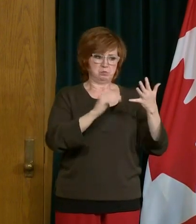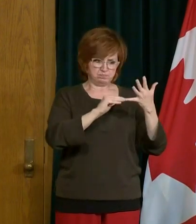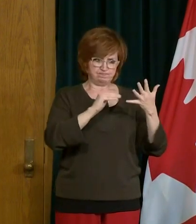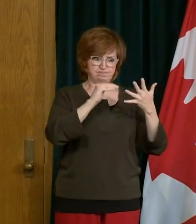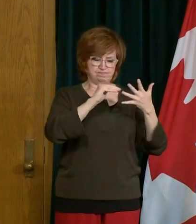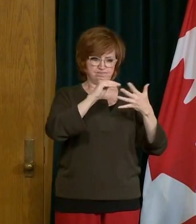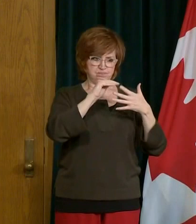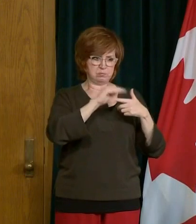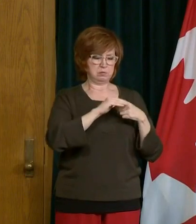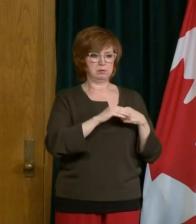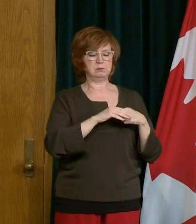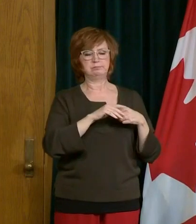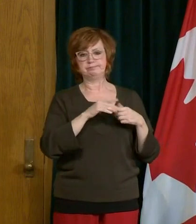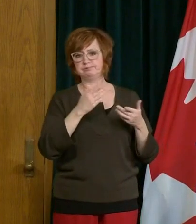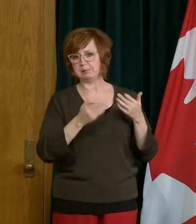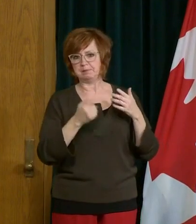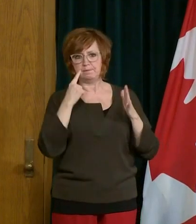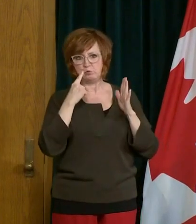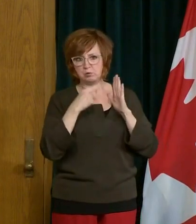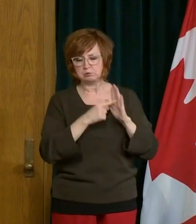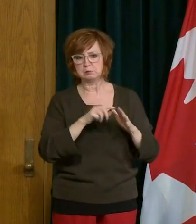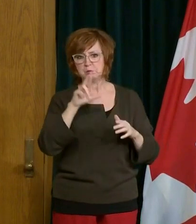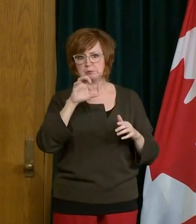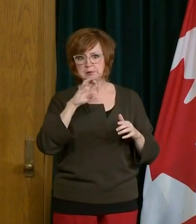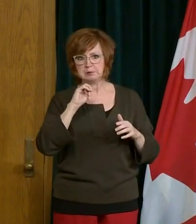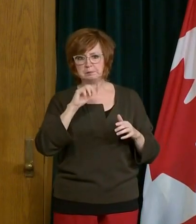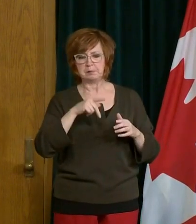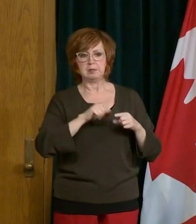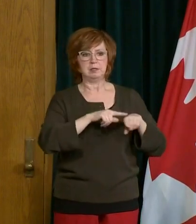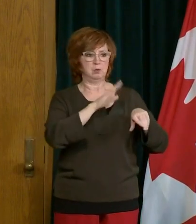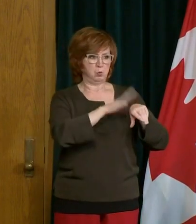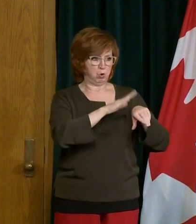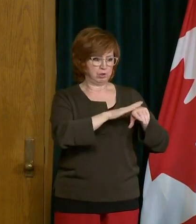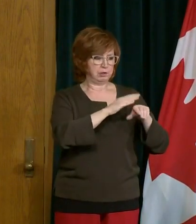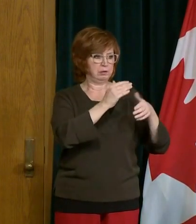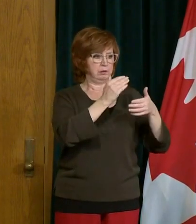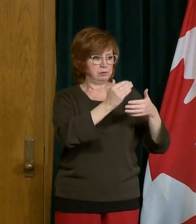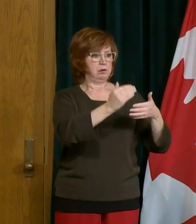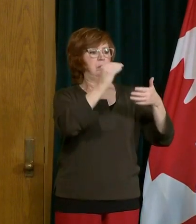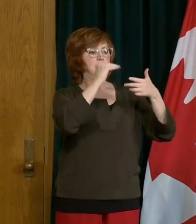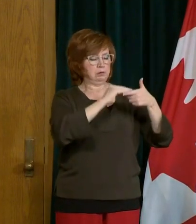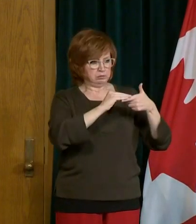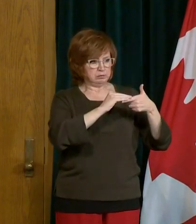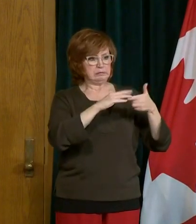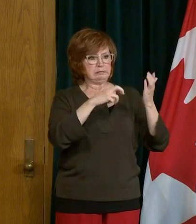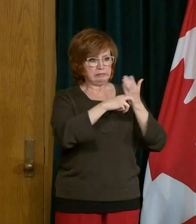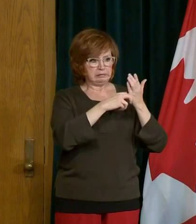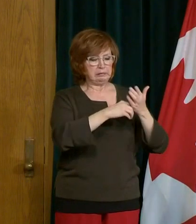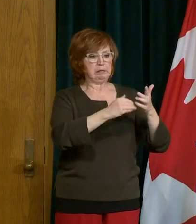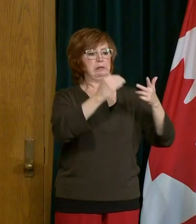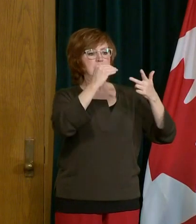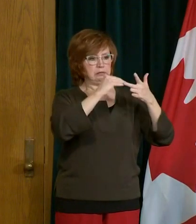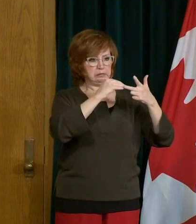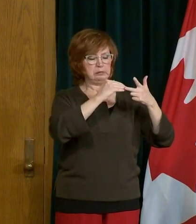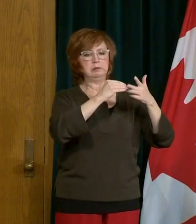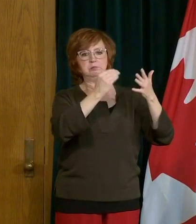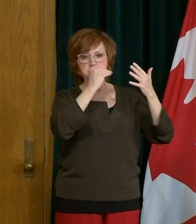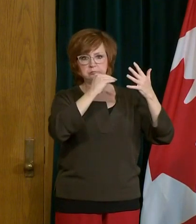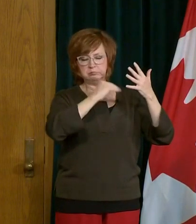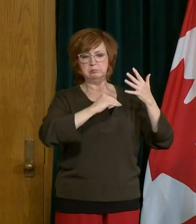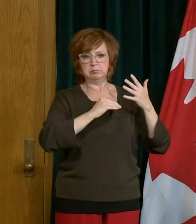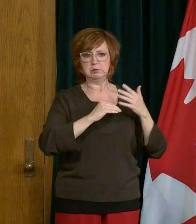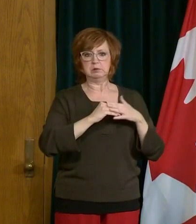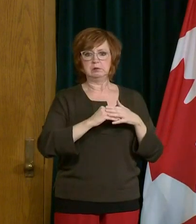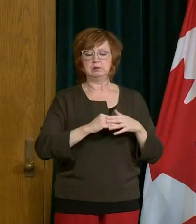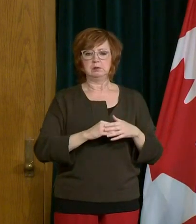to enforcement. That is one point of access where we have to educate individuals, again, not only in